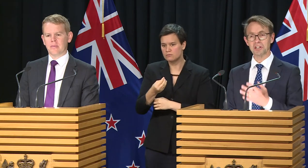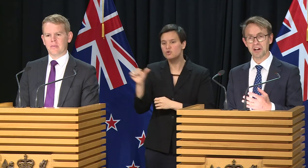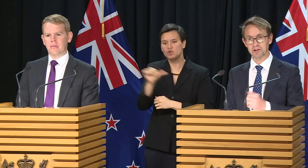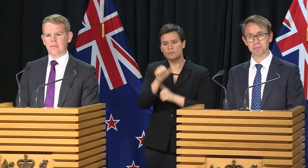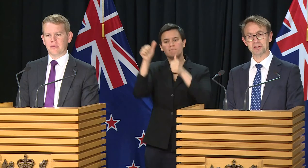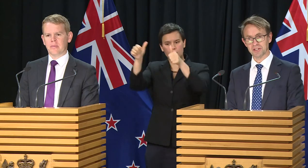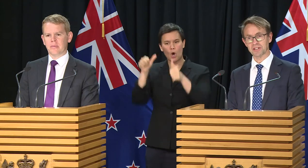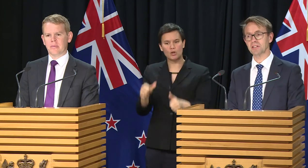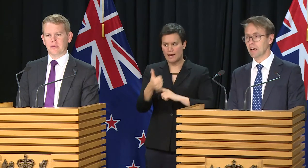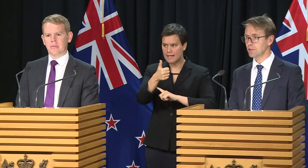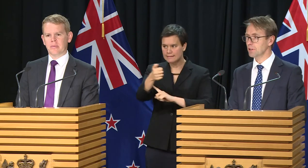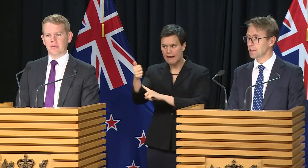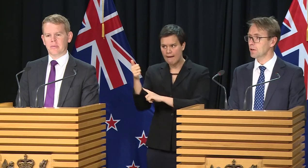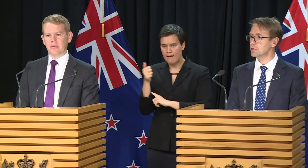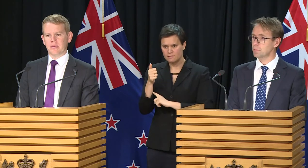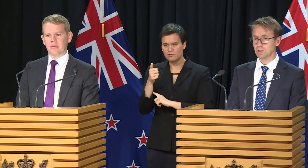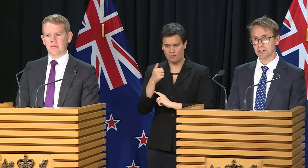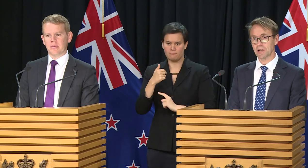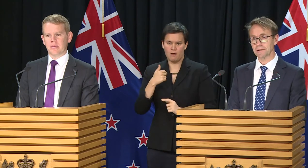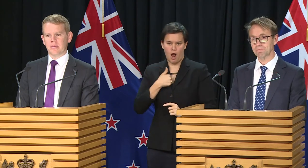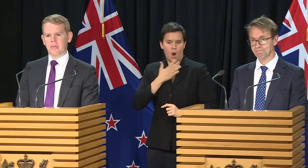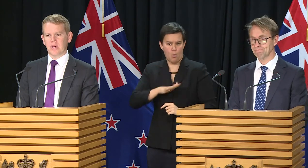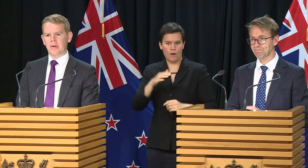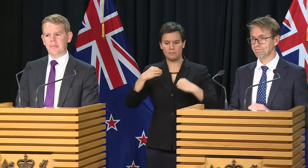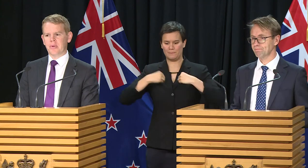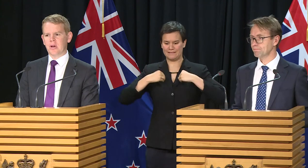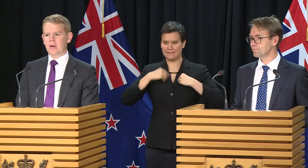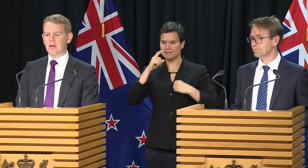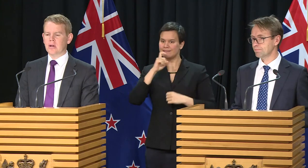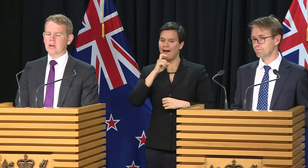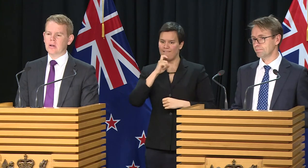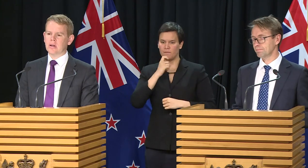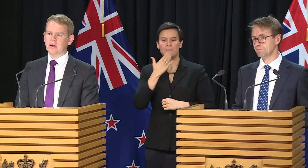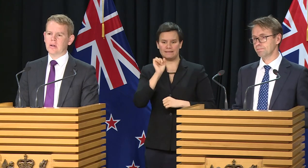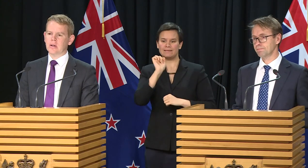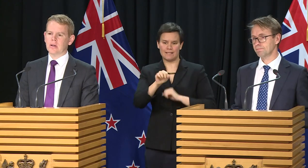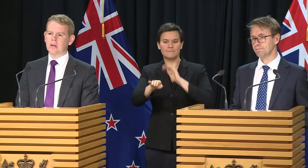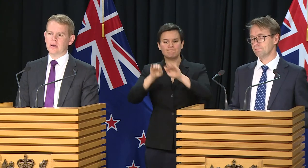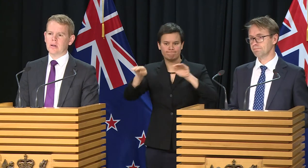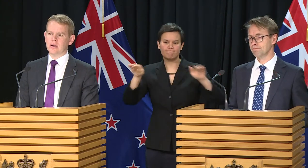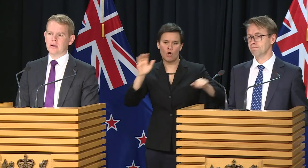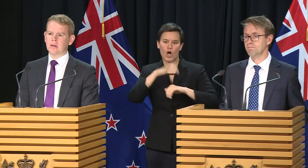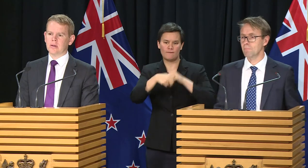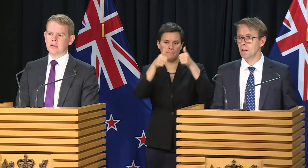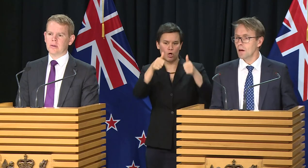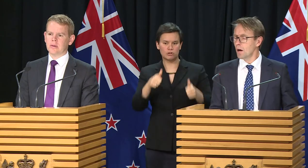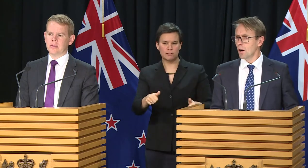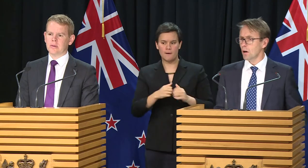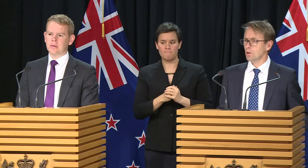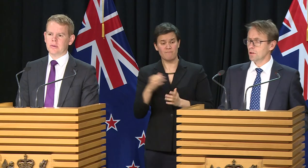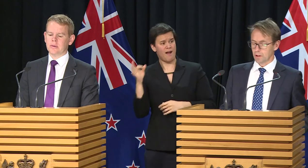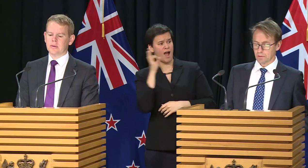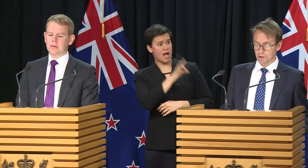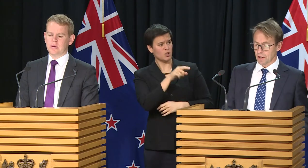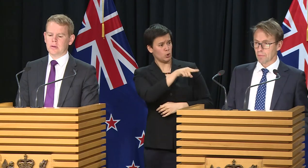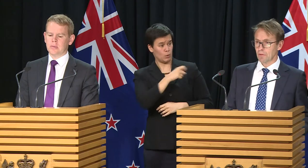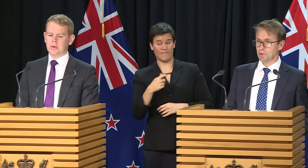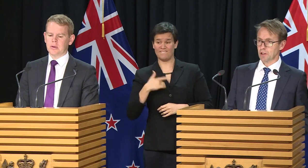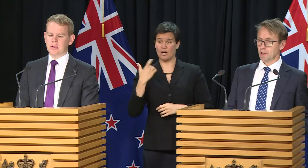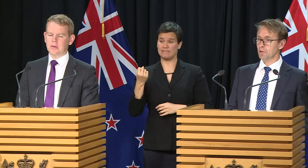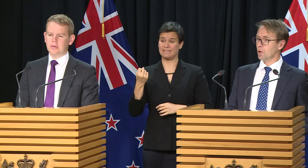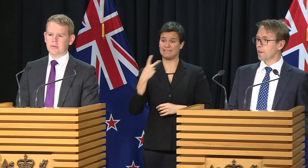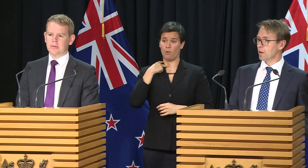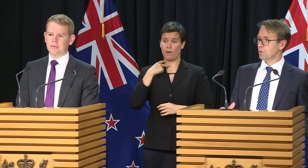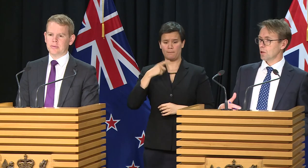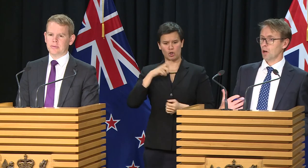I would encourage businesses to actively encourage people to scan in. Disappointed that the woman went to Countdown even though she was... Look, I don't have